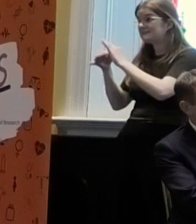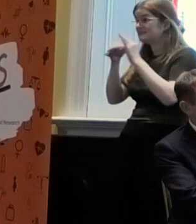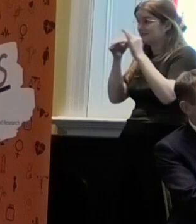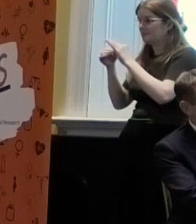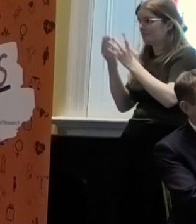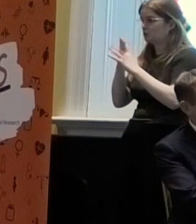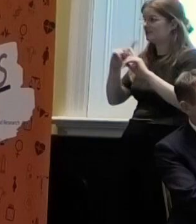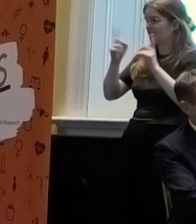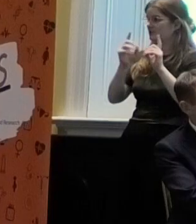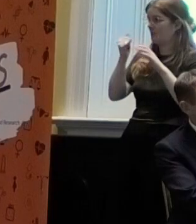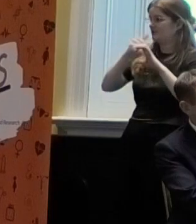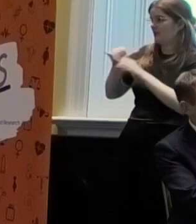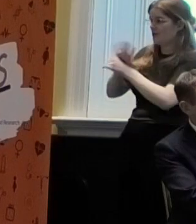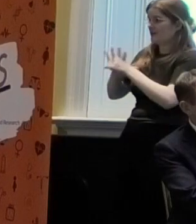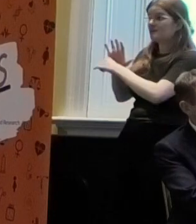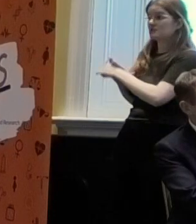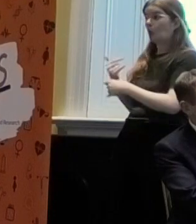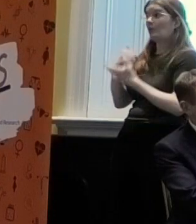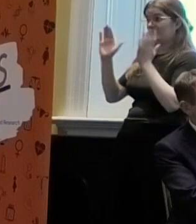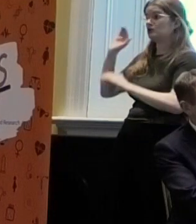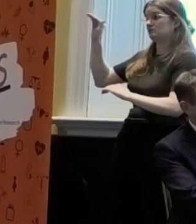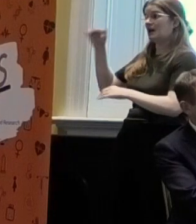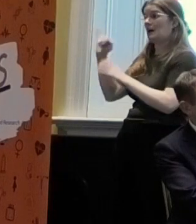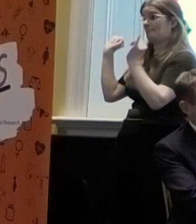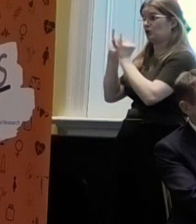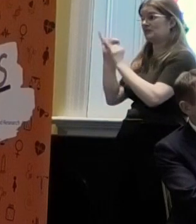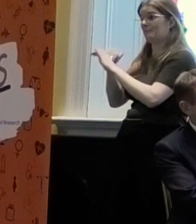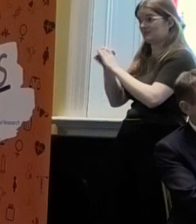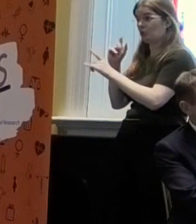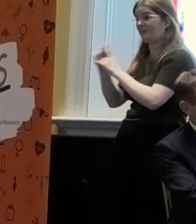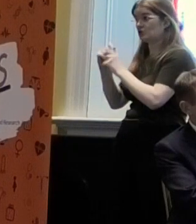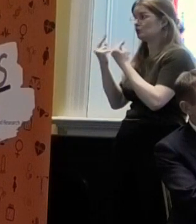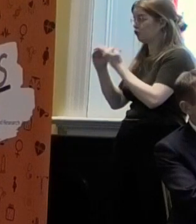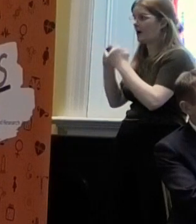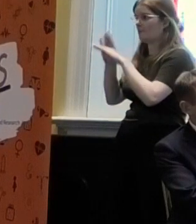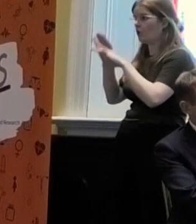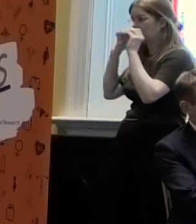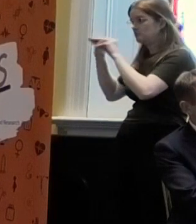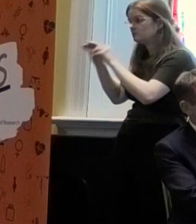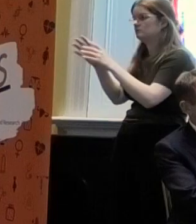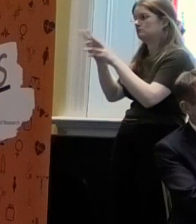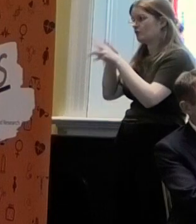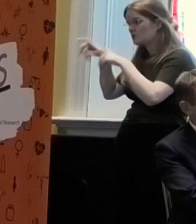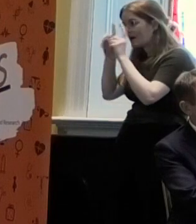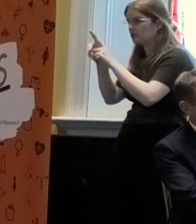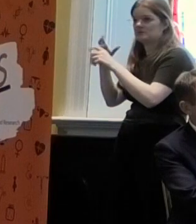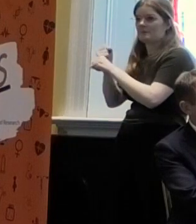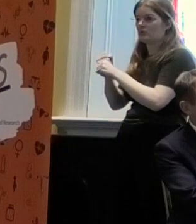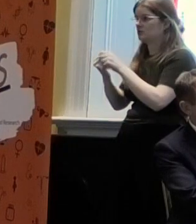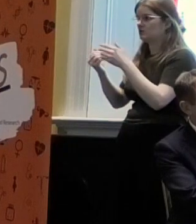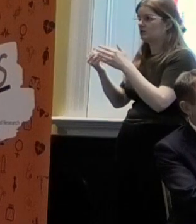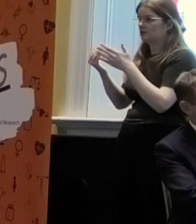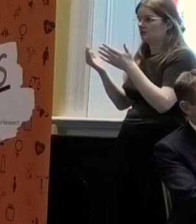to the emergency medicine physicians, and we're trying to do a little bit more linking in there with regard to, I suppose,